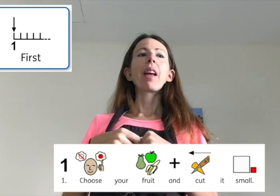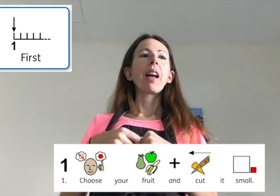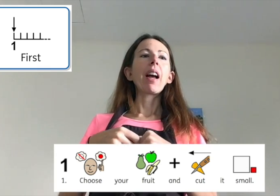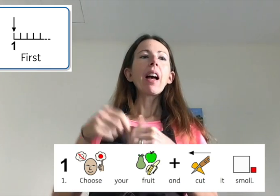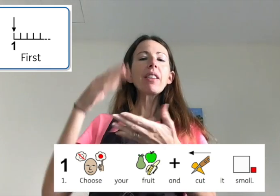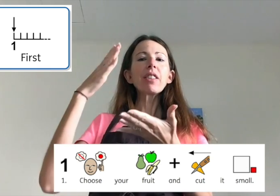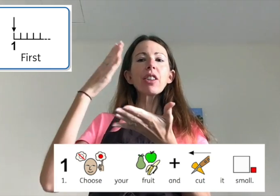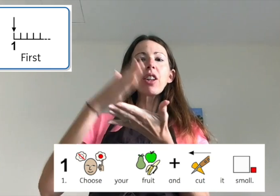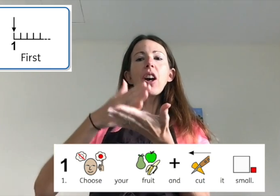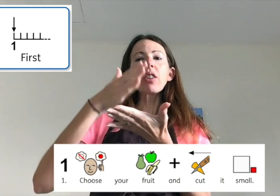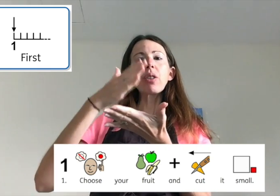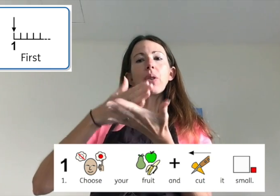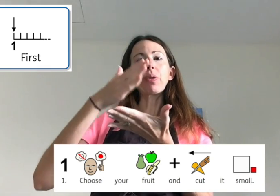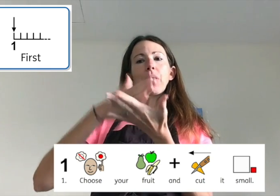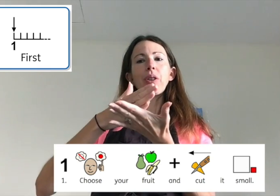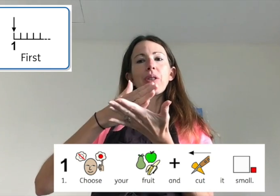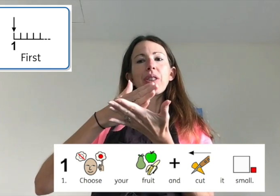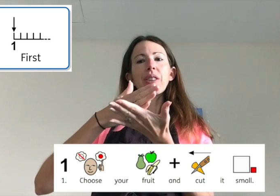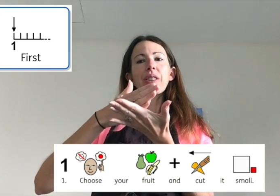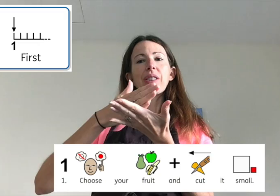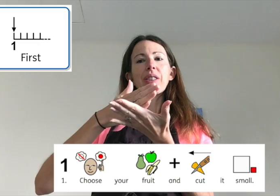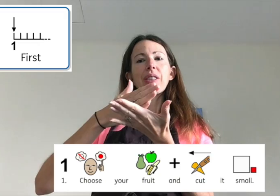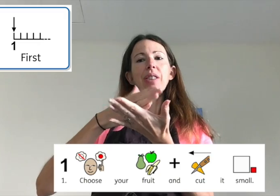And cut your fruit.